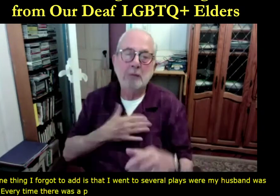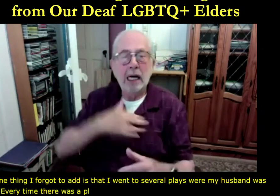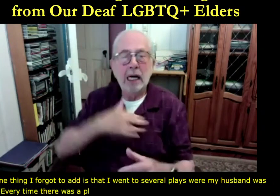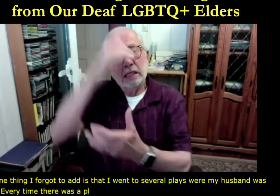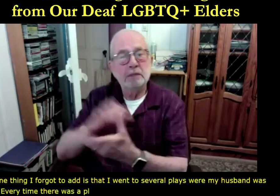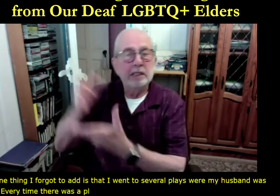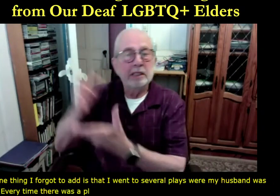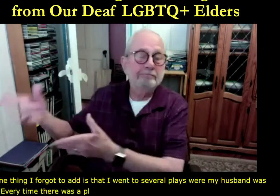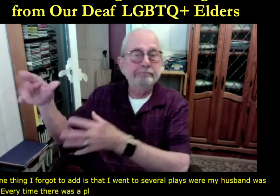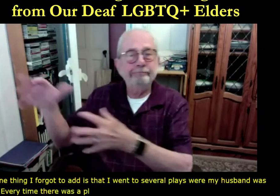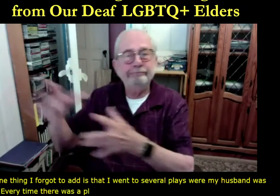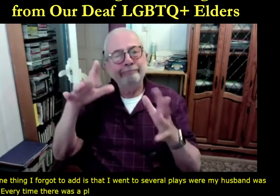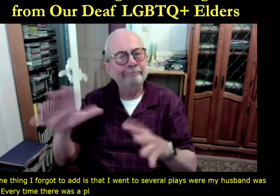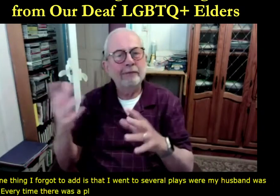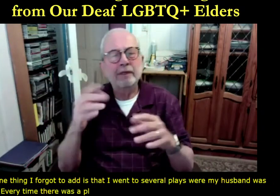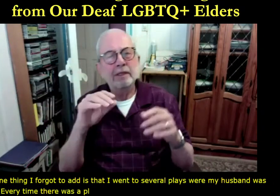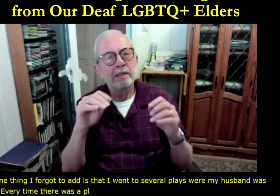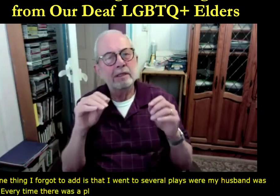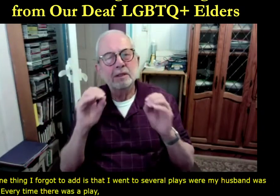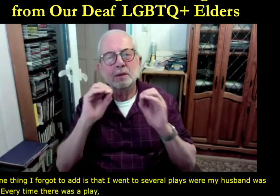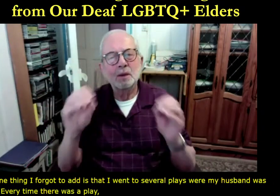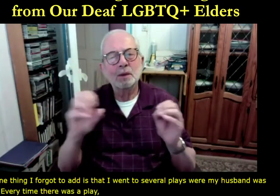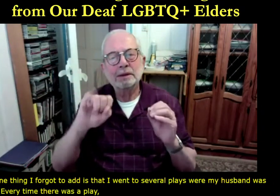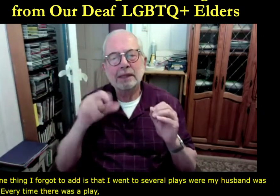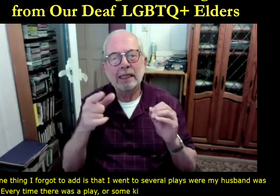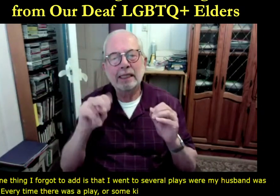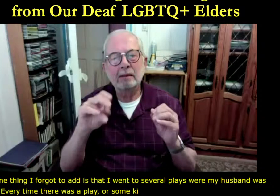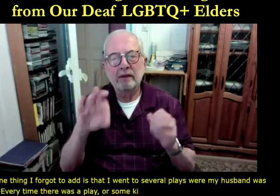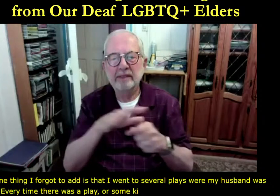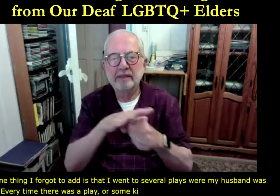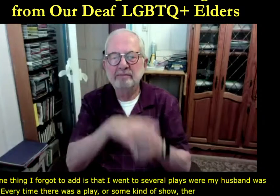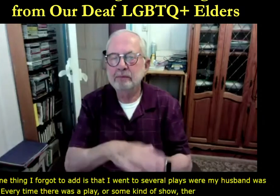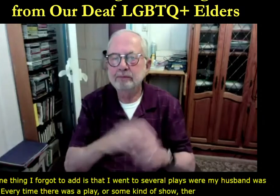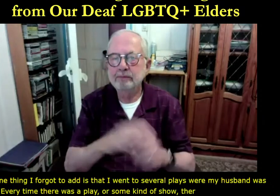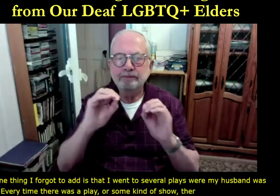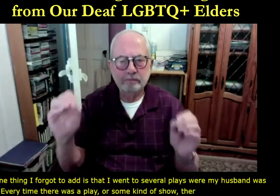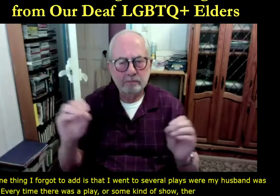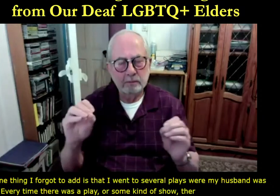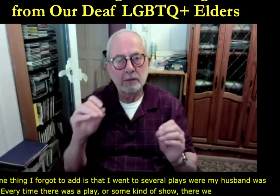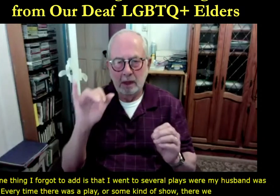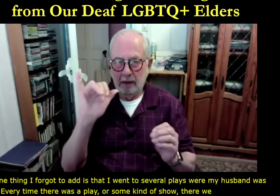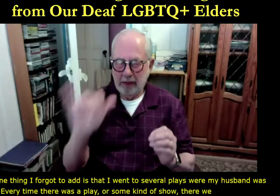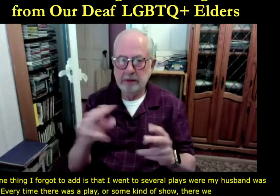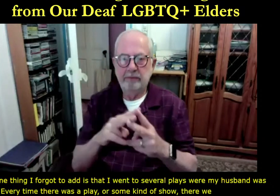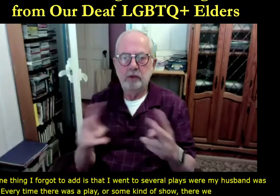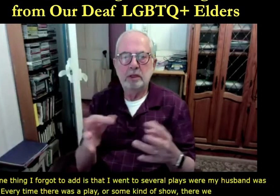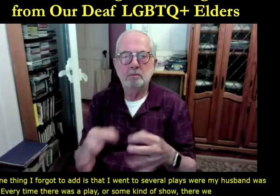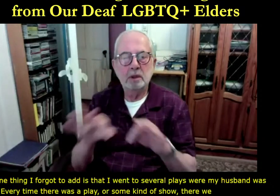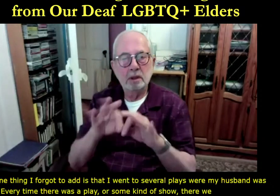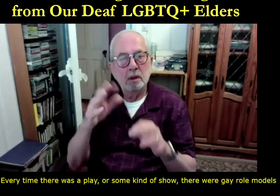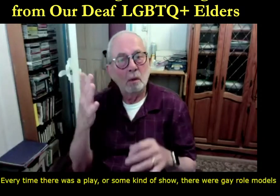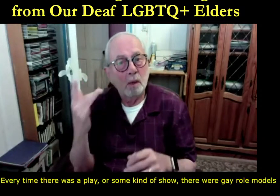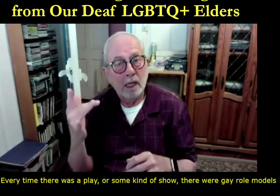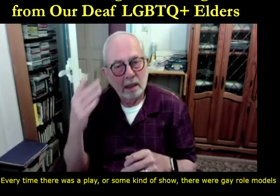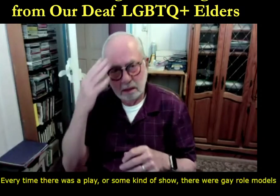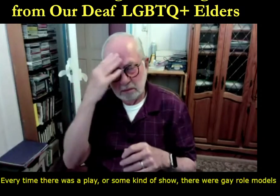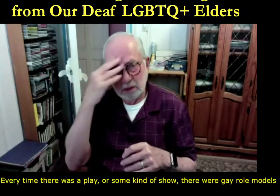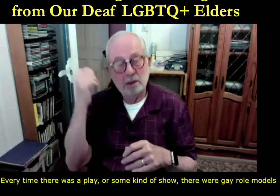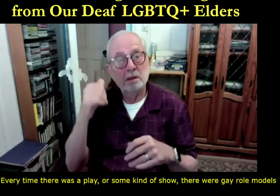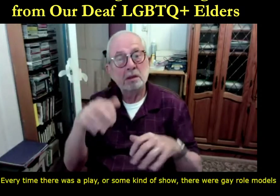you know you know they would come in very openly and say this is my this is my husband and introduce you know